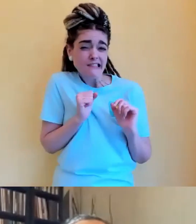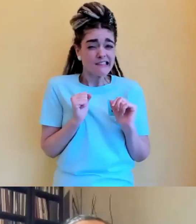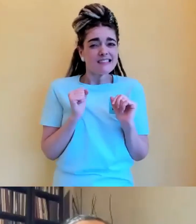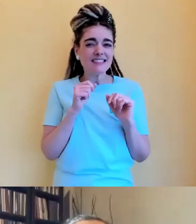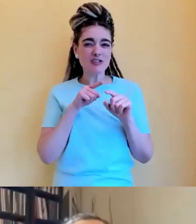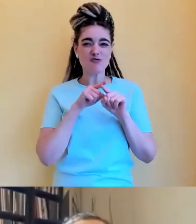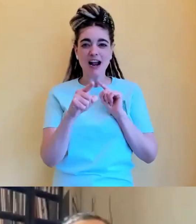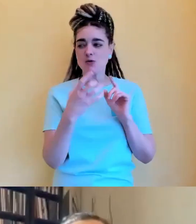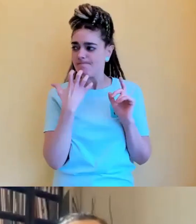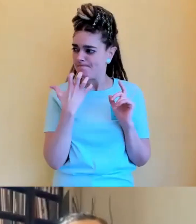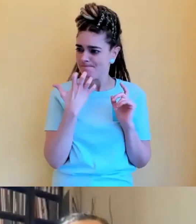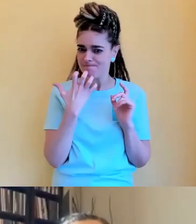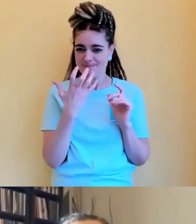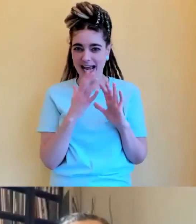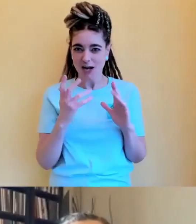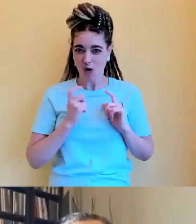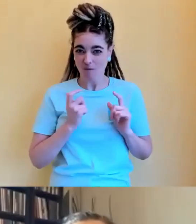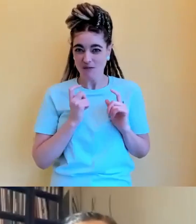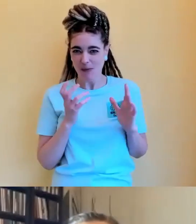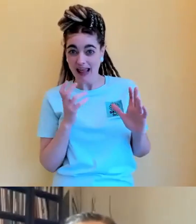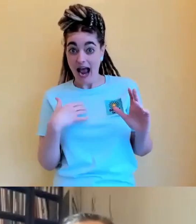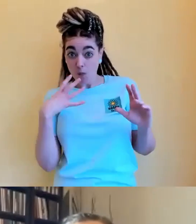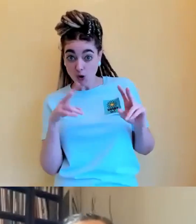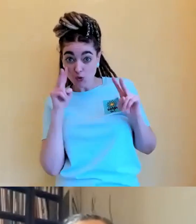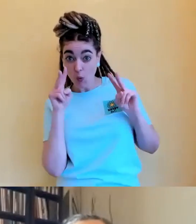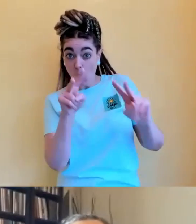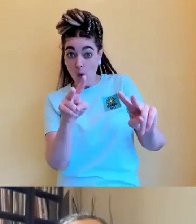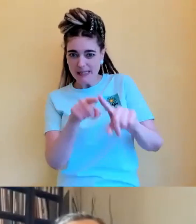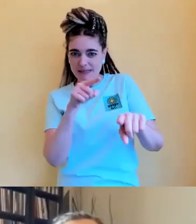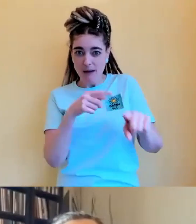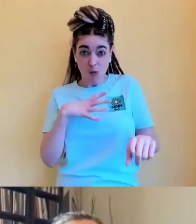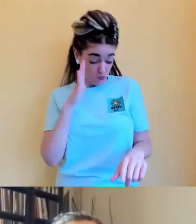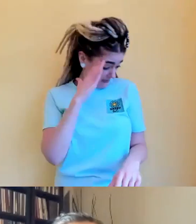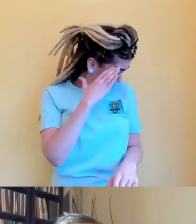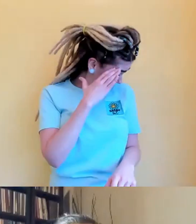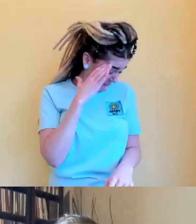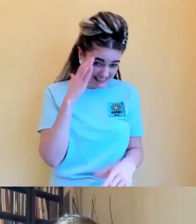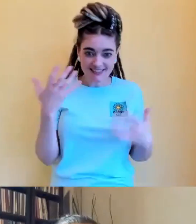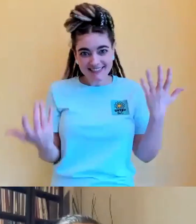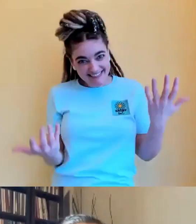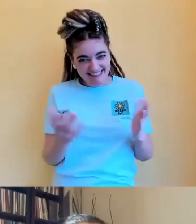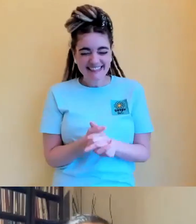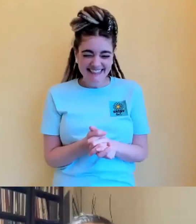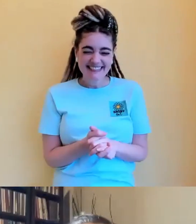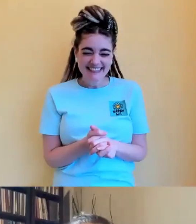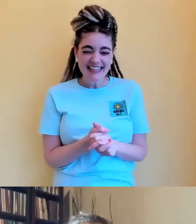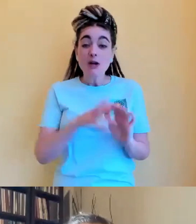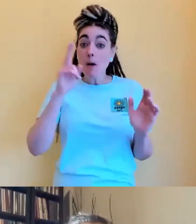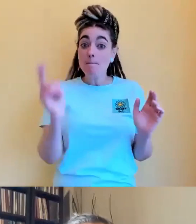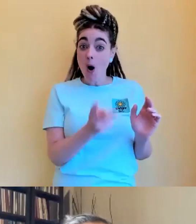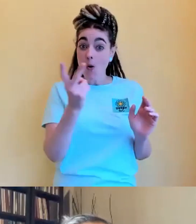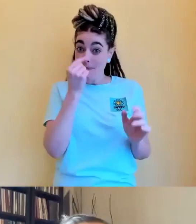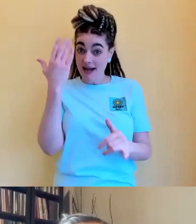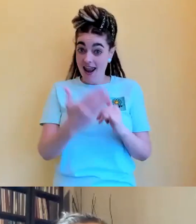with this discomfort of wanting to look, but also wanting to look away. So both of you, I think this is probably going to be our